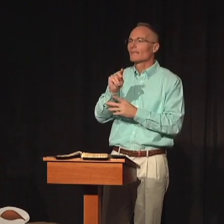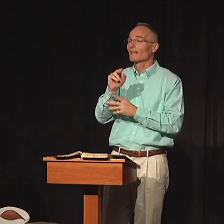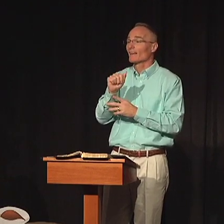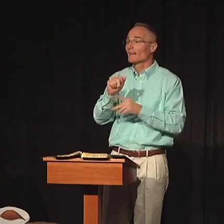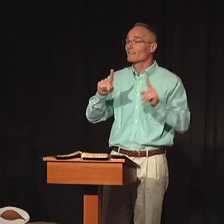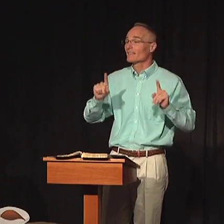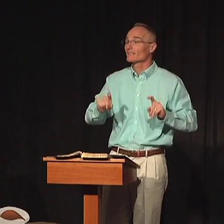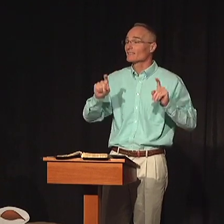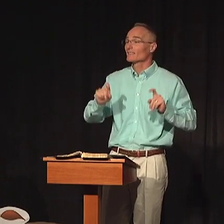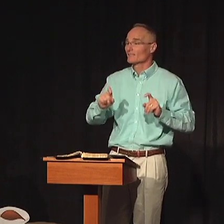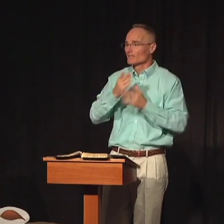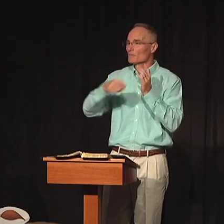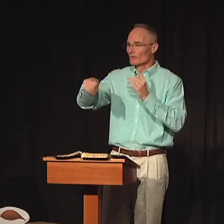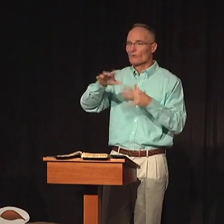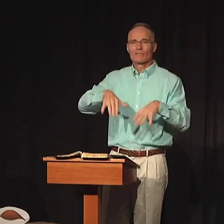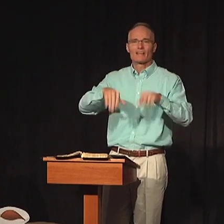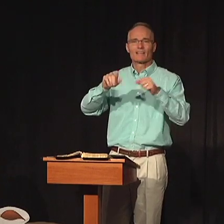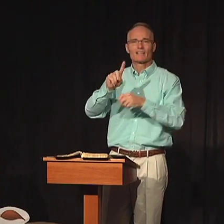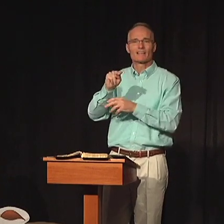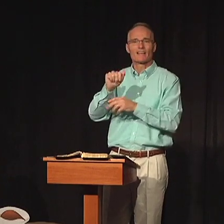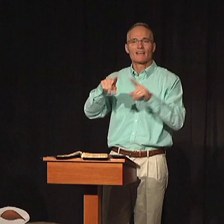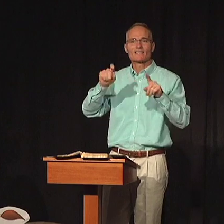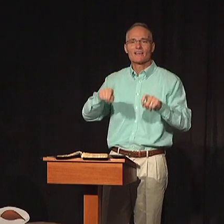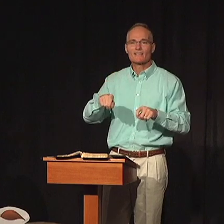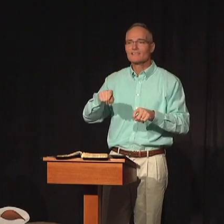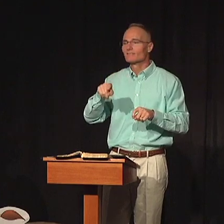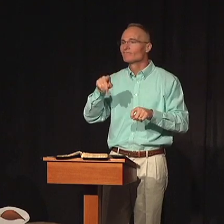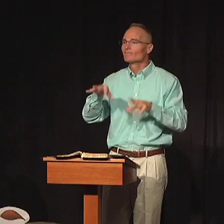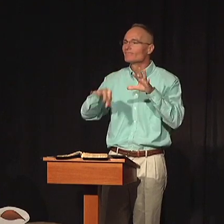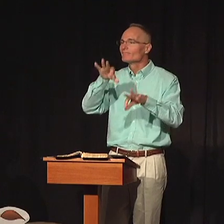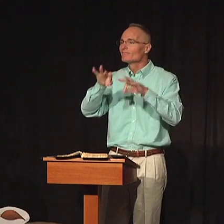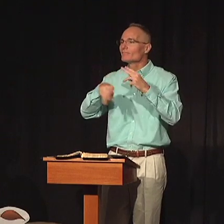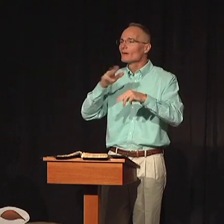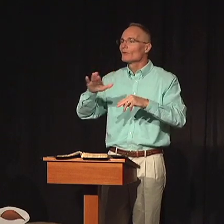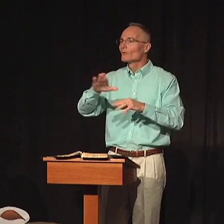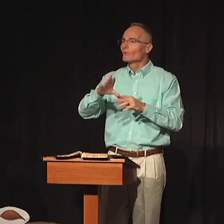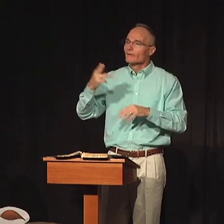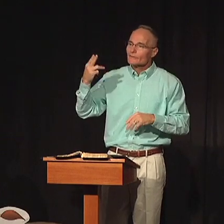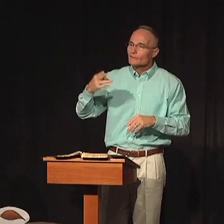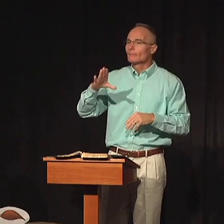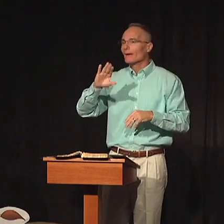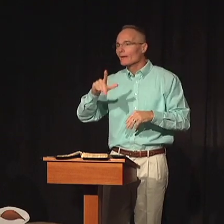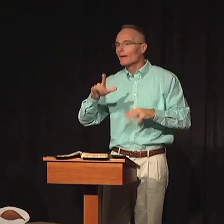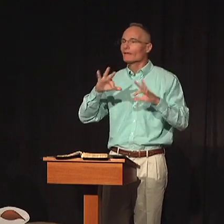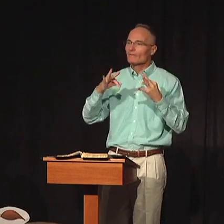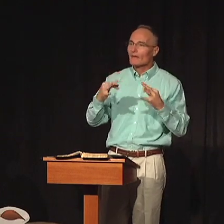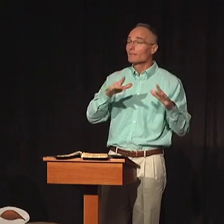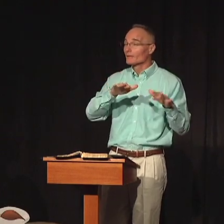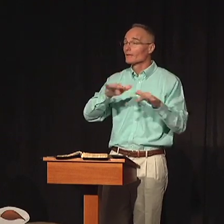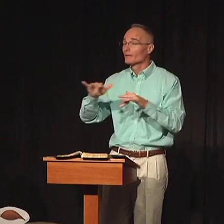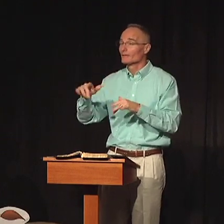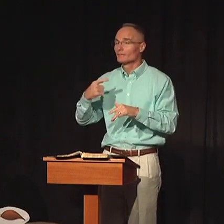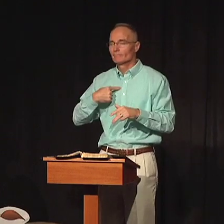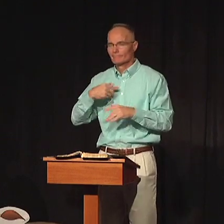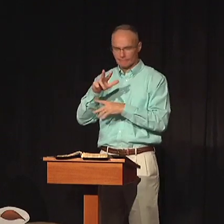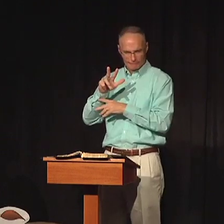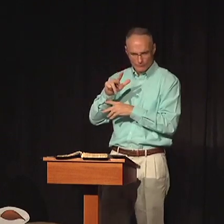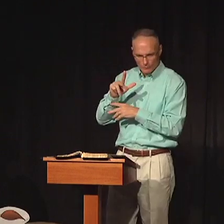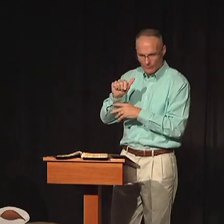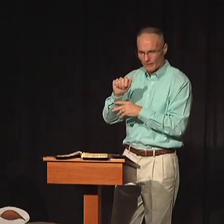talked about relationships through DNA tests. Some of you have taken DNA tests. Find out about your history, your heritage, your background, all of that.